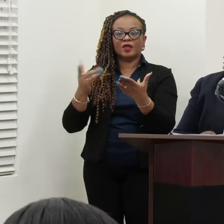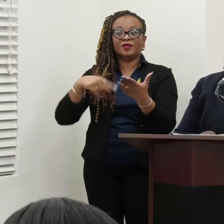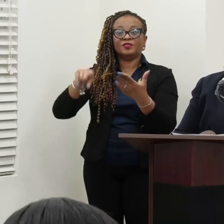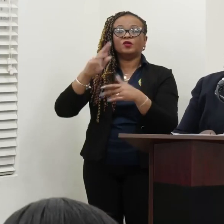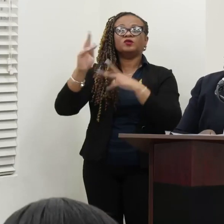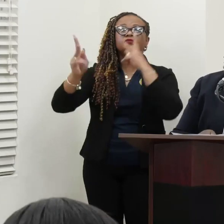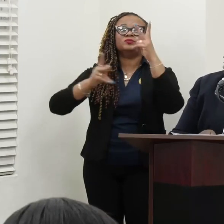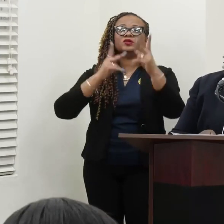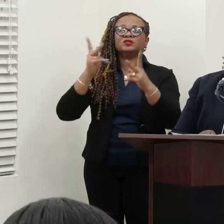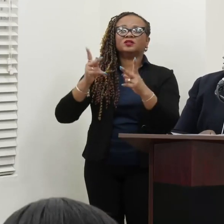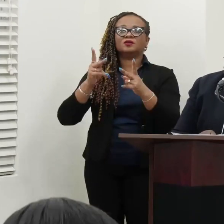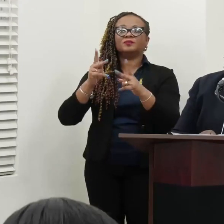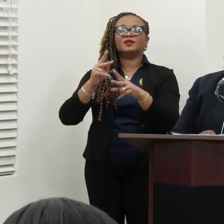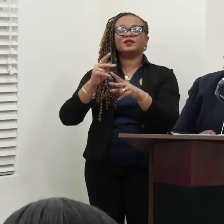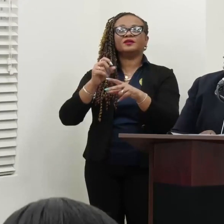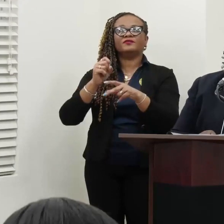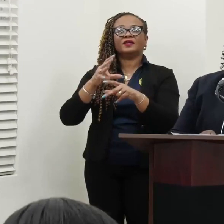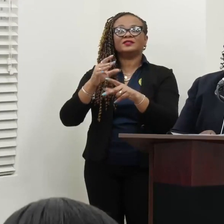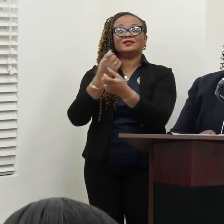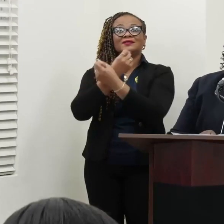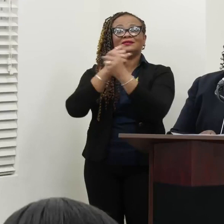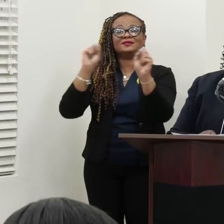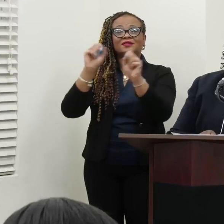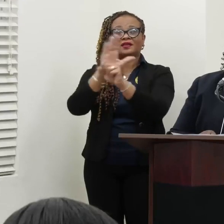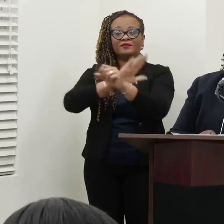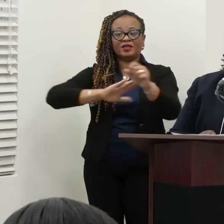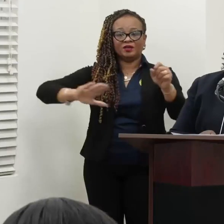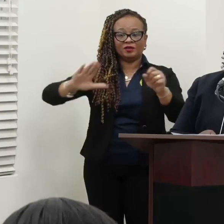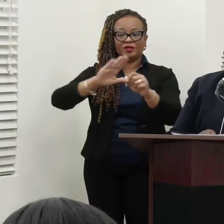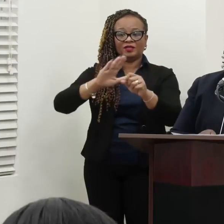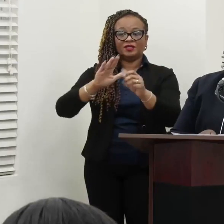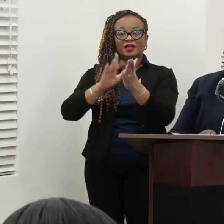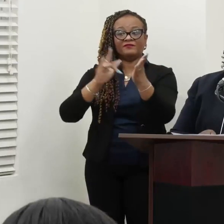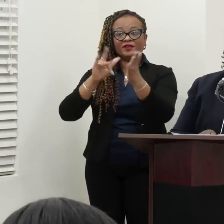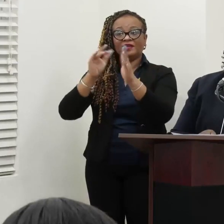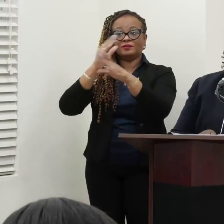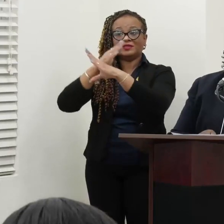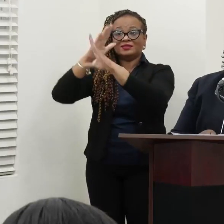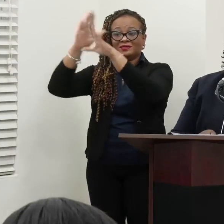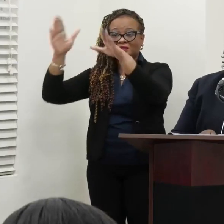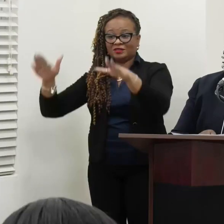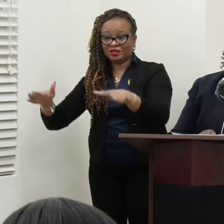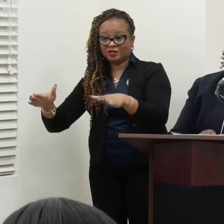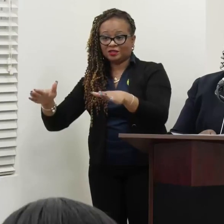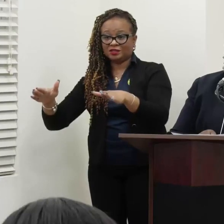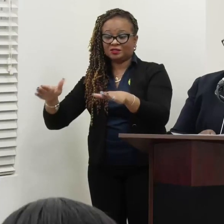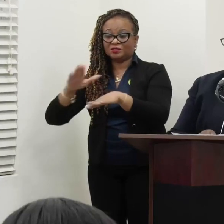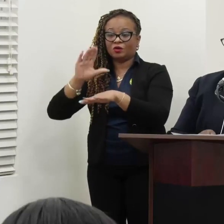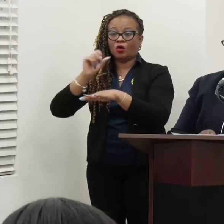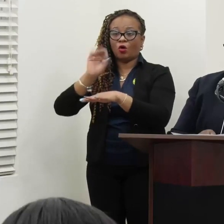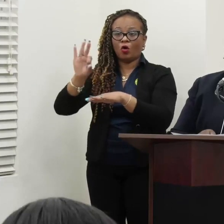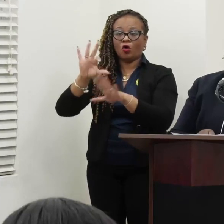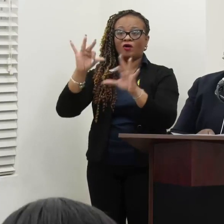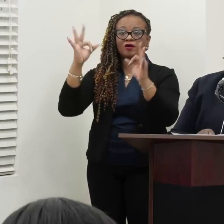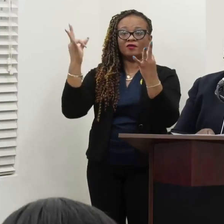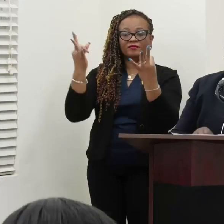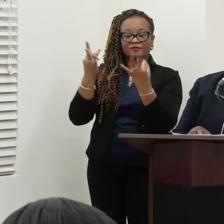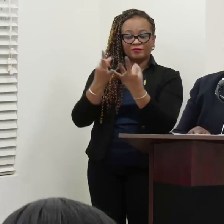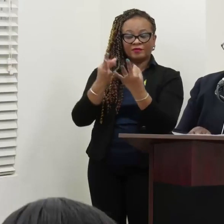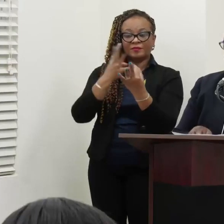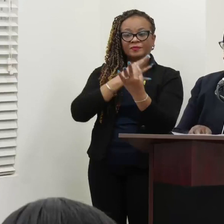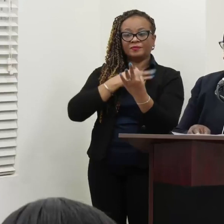Those persons have been advised to seek safe haven in our available shelters or relatives in secured